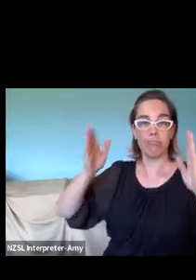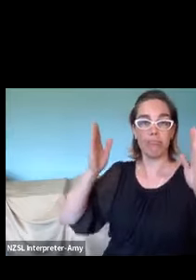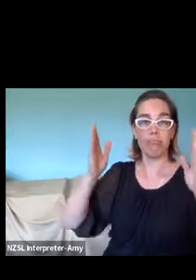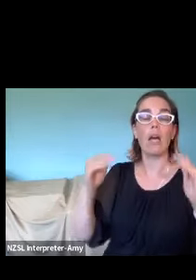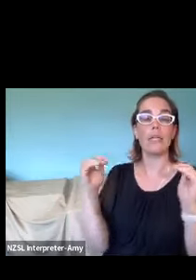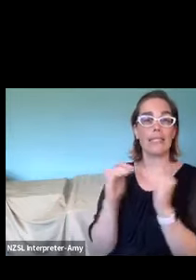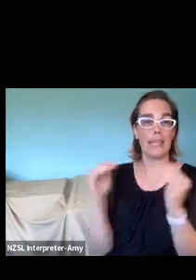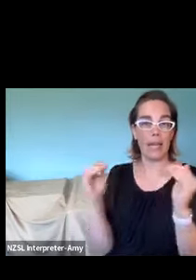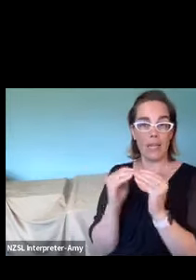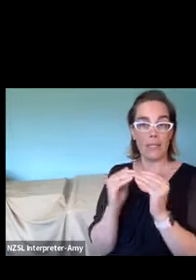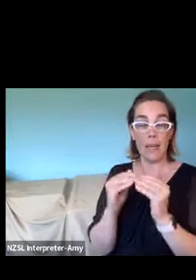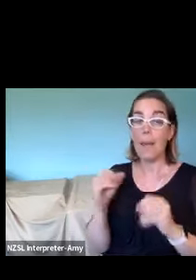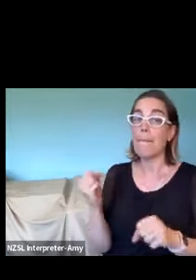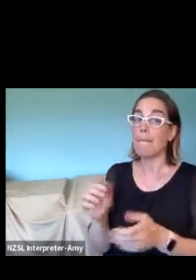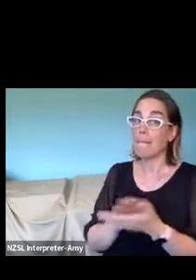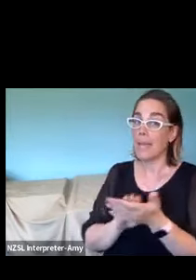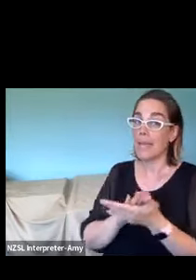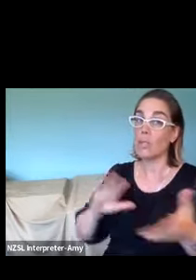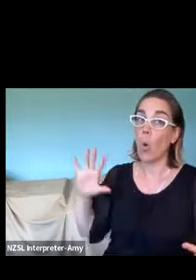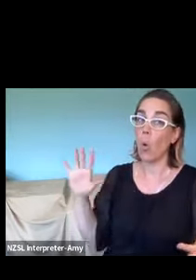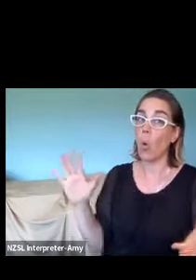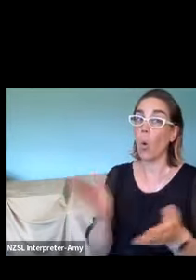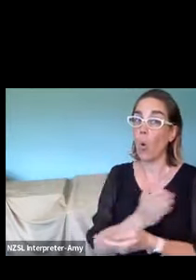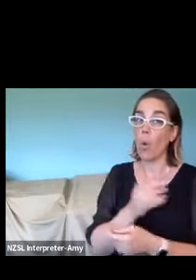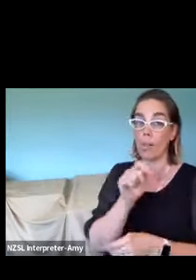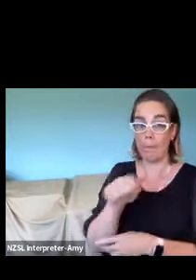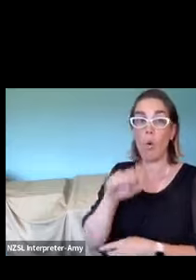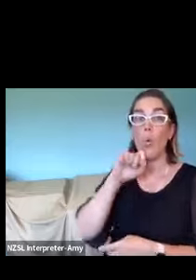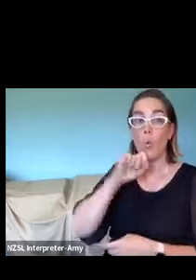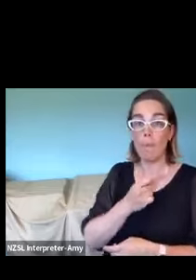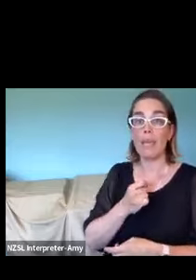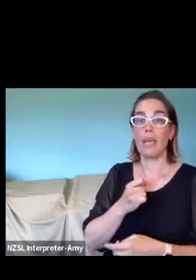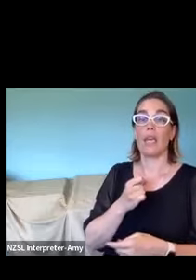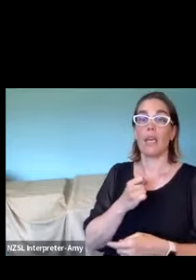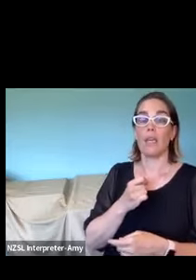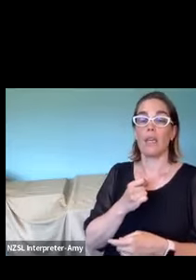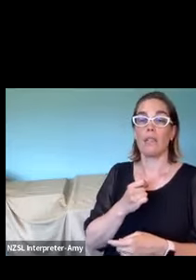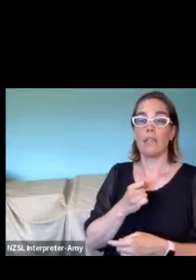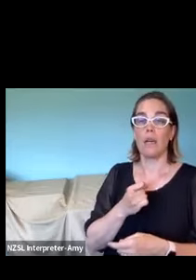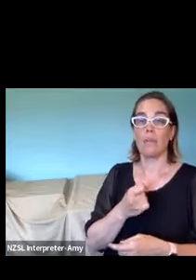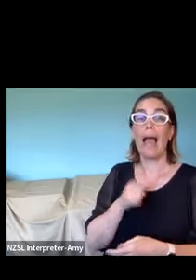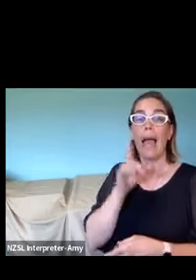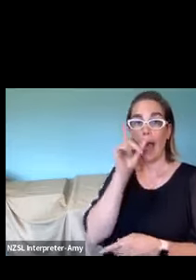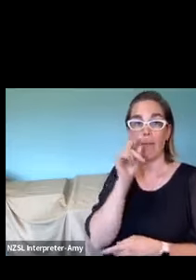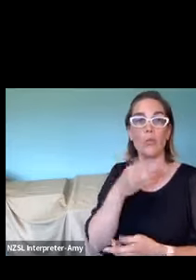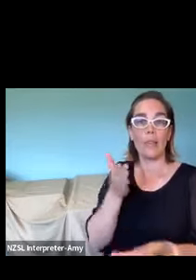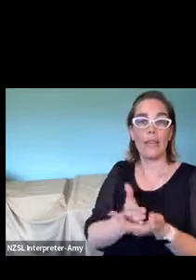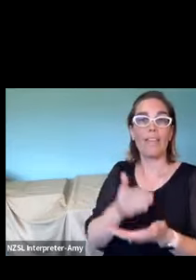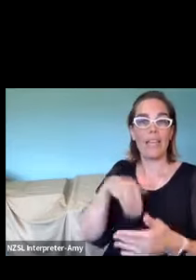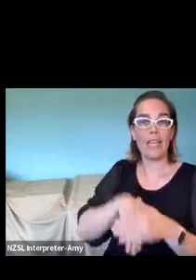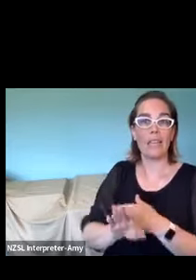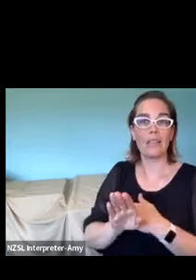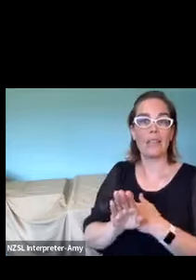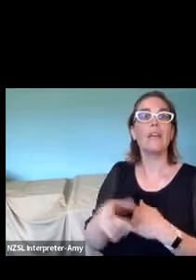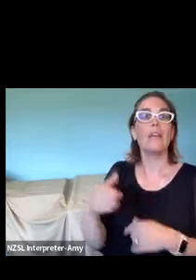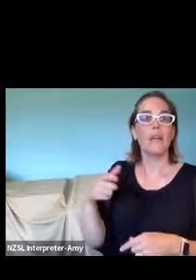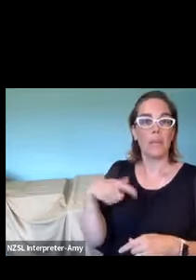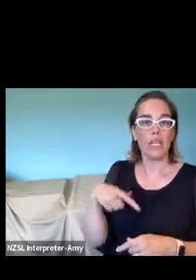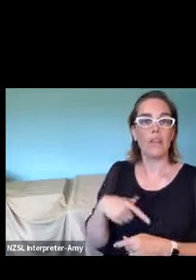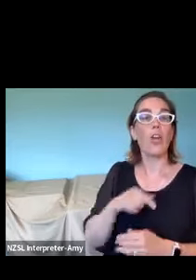made accessible to universal design standards. I think that this is absolutely crucial, that the legislation needs to